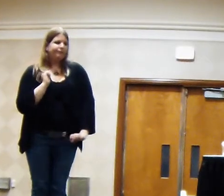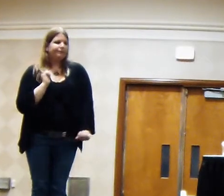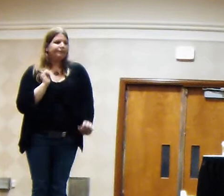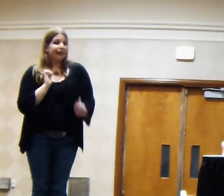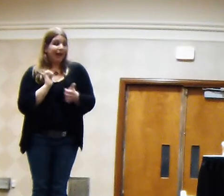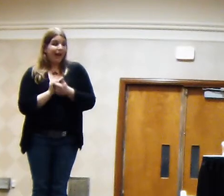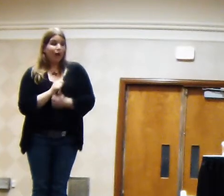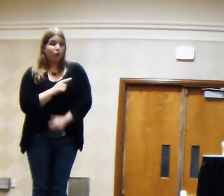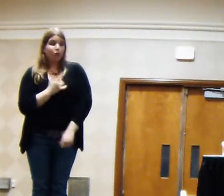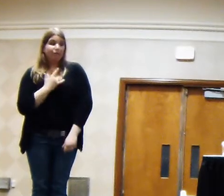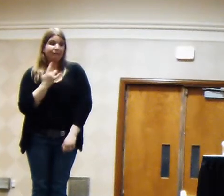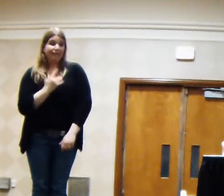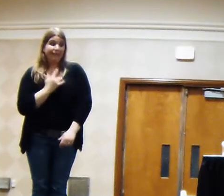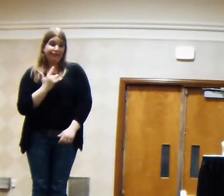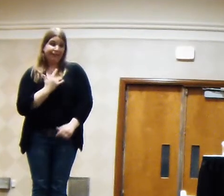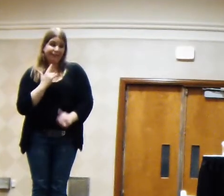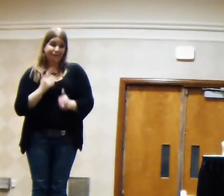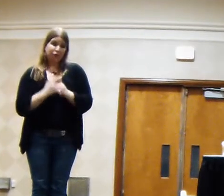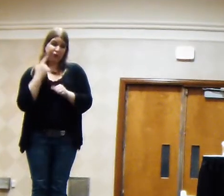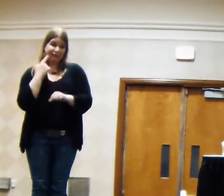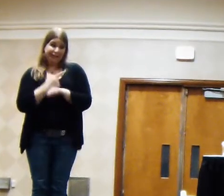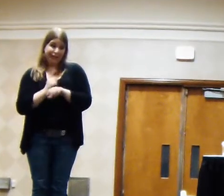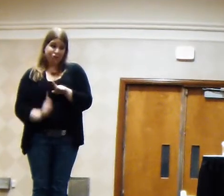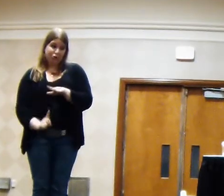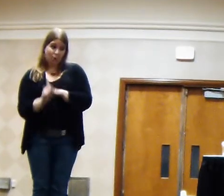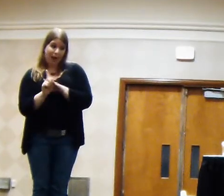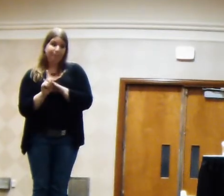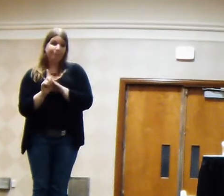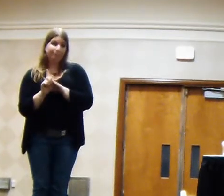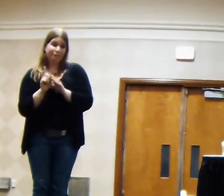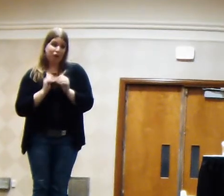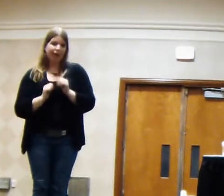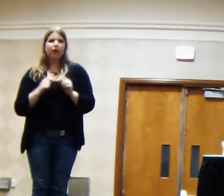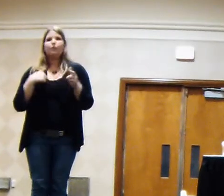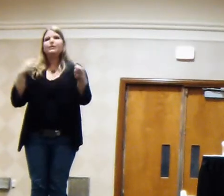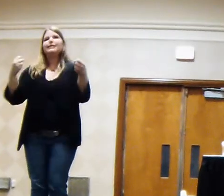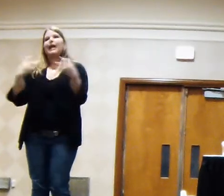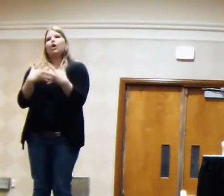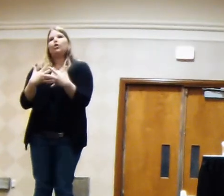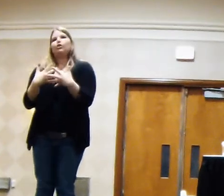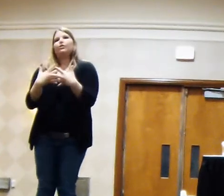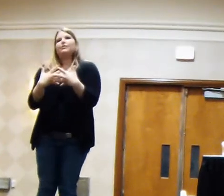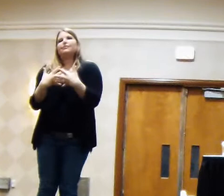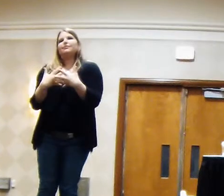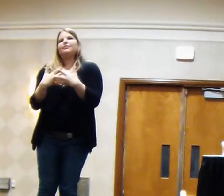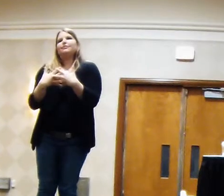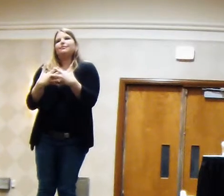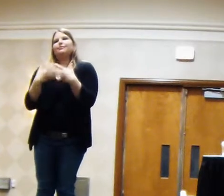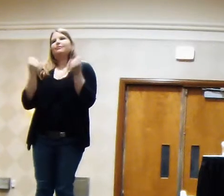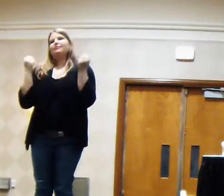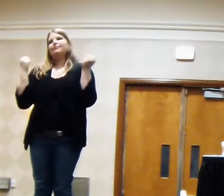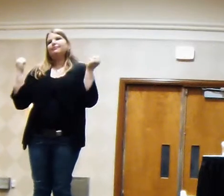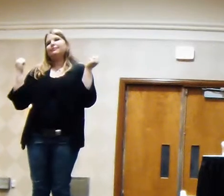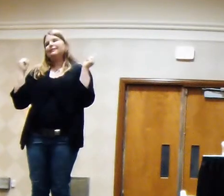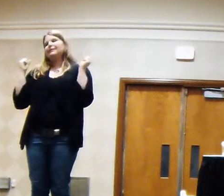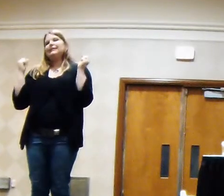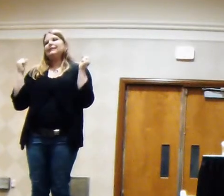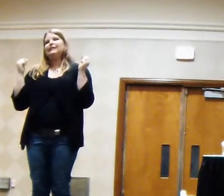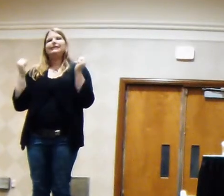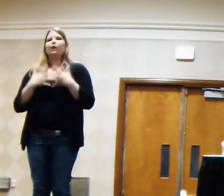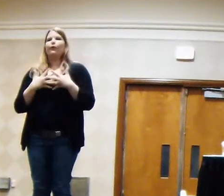you feel on your first day of acting? My first day? Terrified. Absolutely terrified.